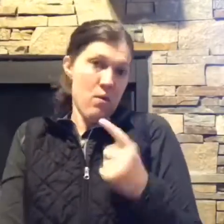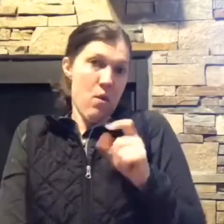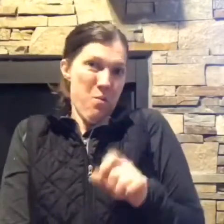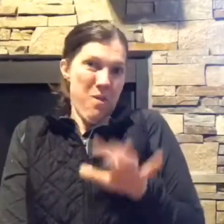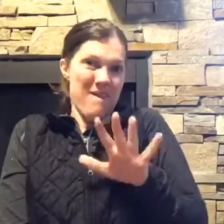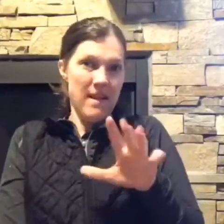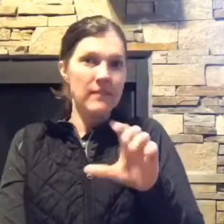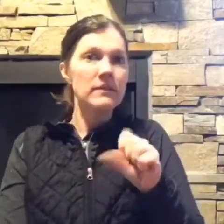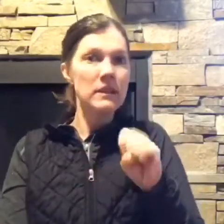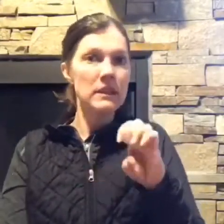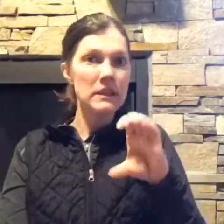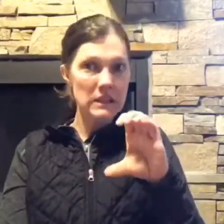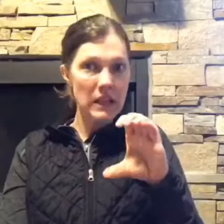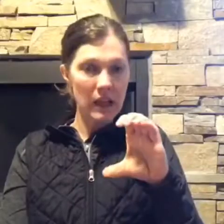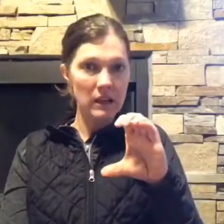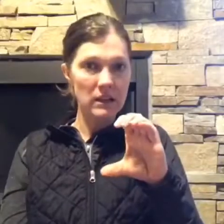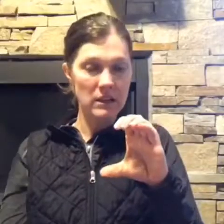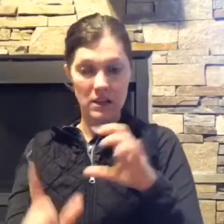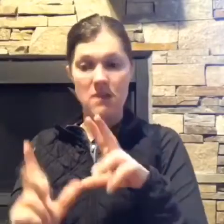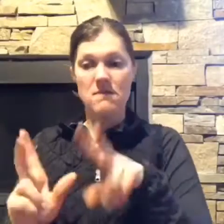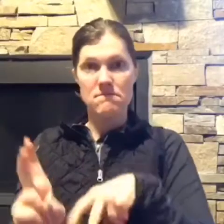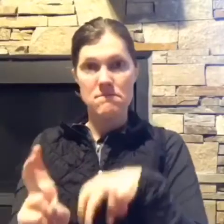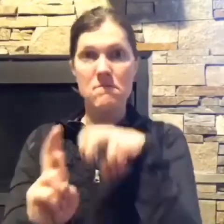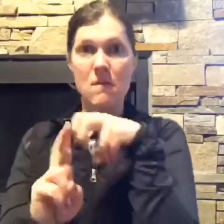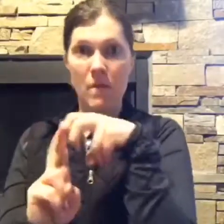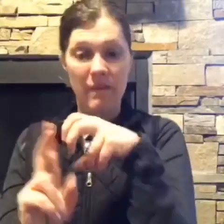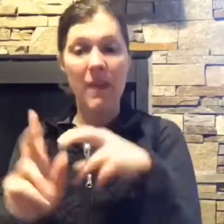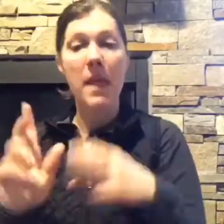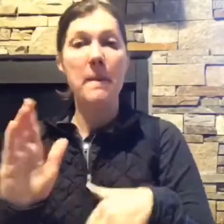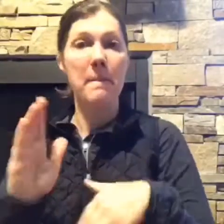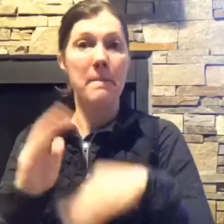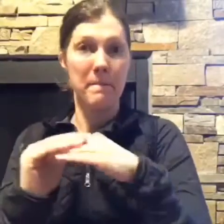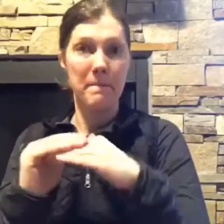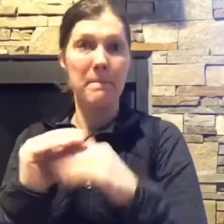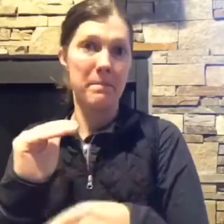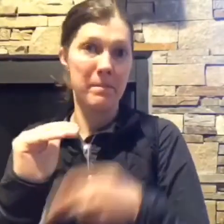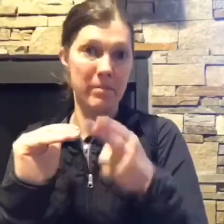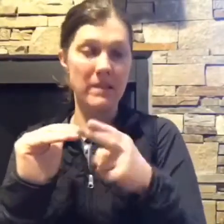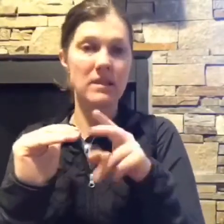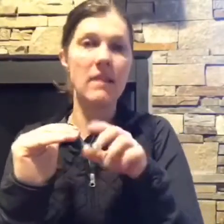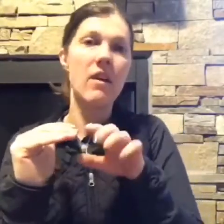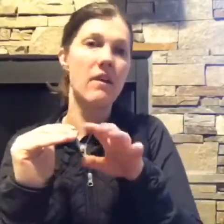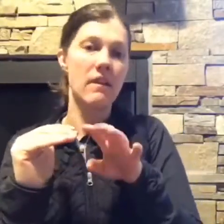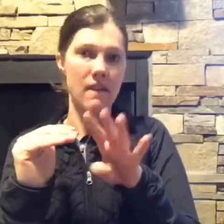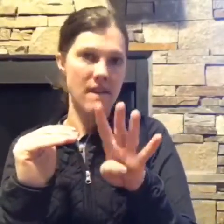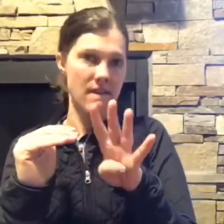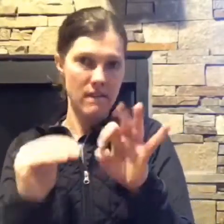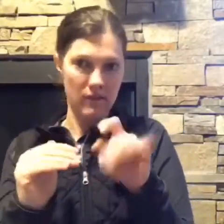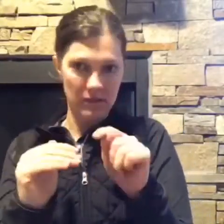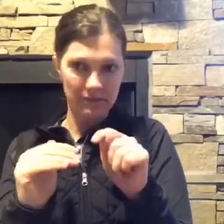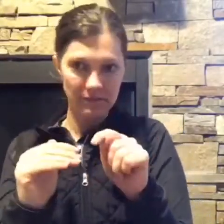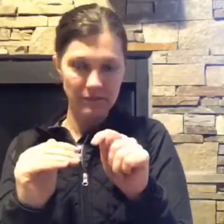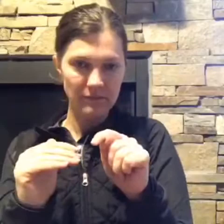went. Okay, so again, working through word problems, and then just kind of one last question here to end